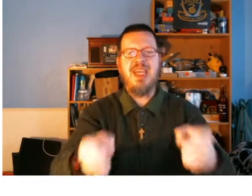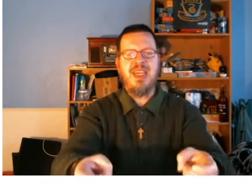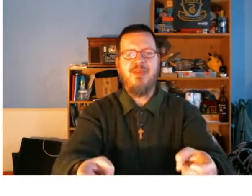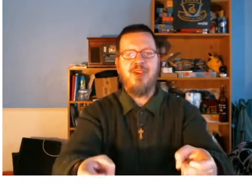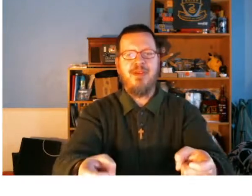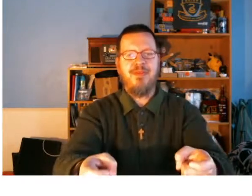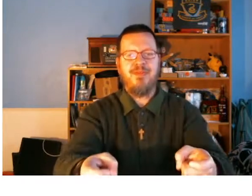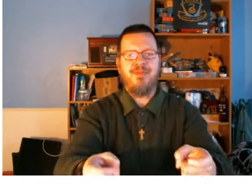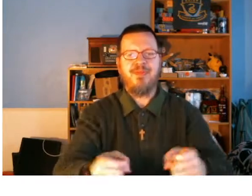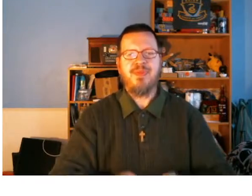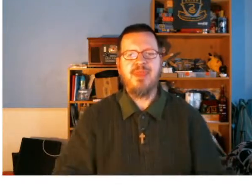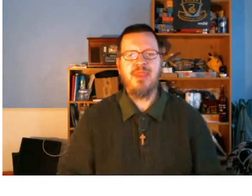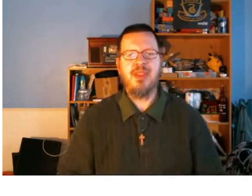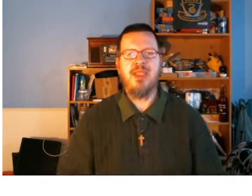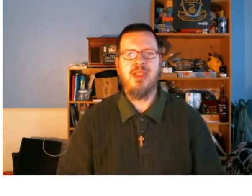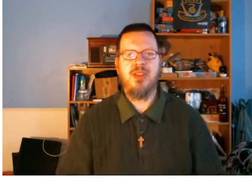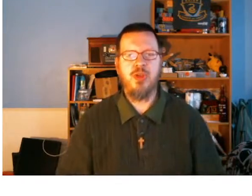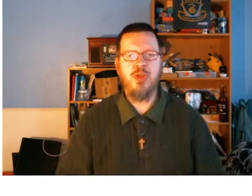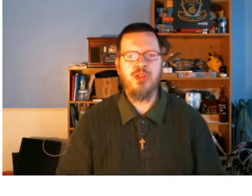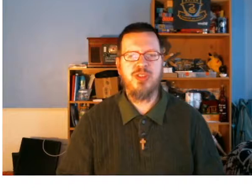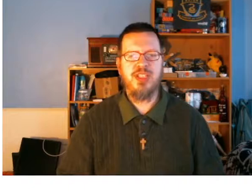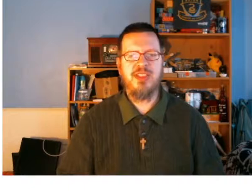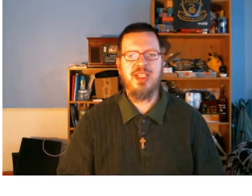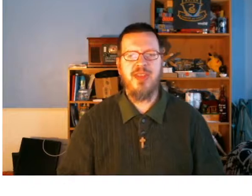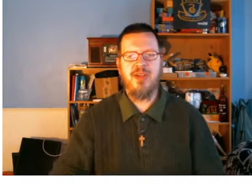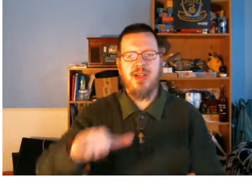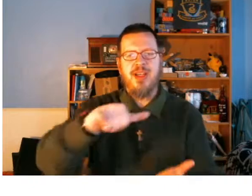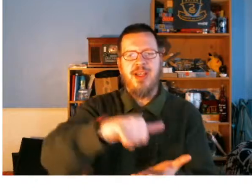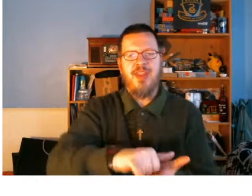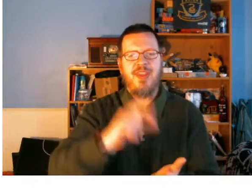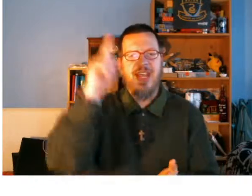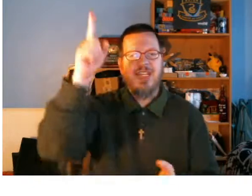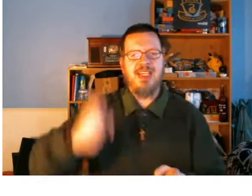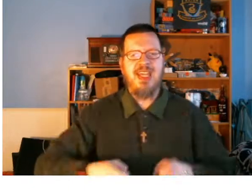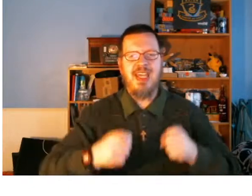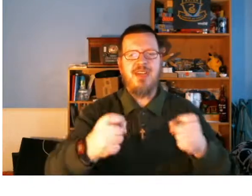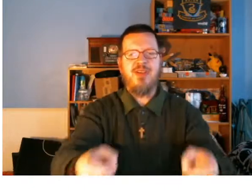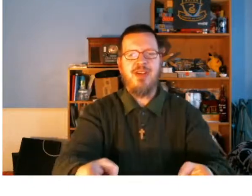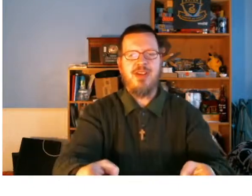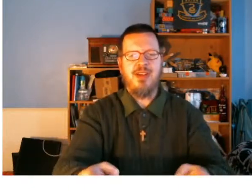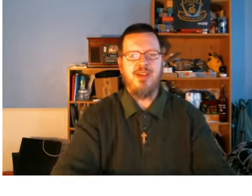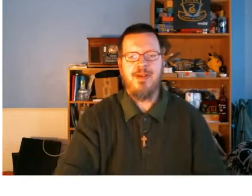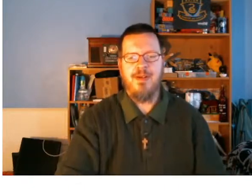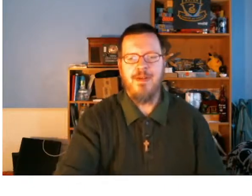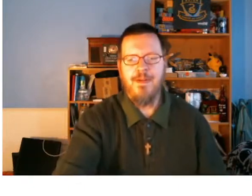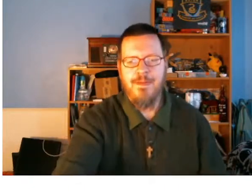he gave. So those three signs together, that he gave.